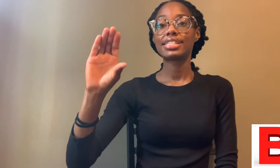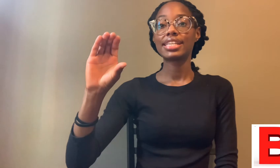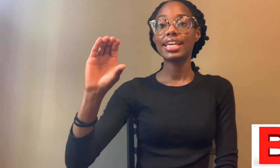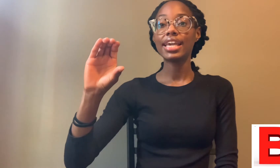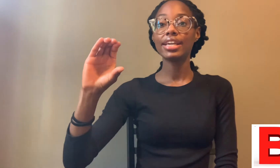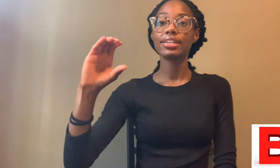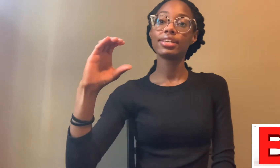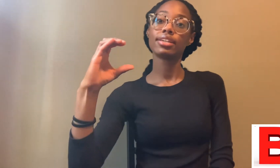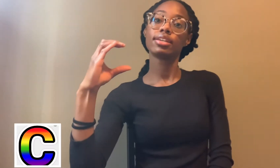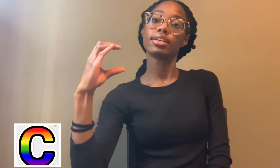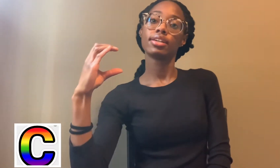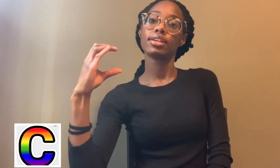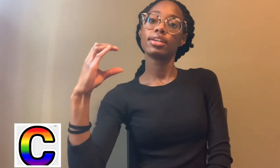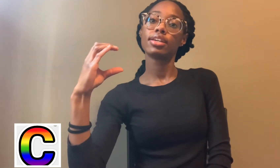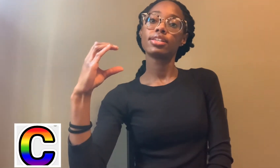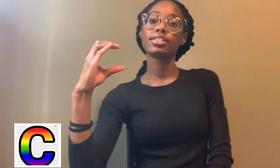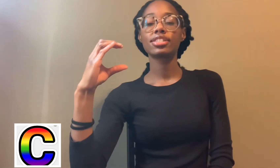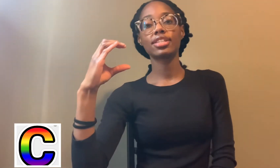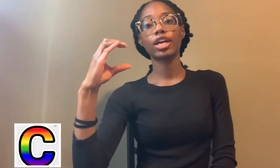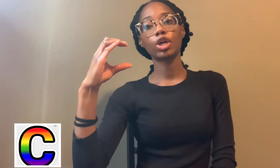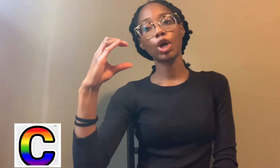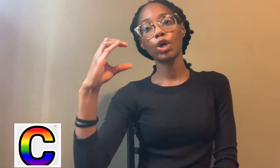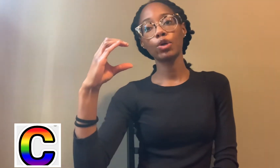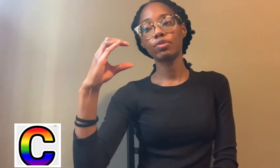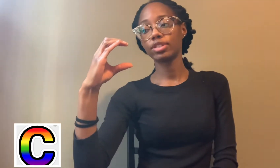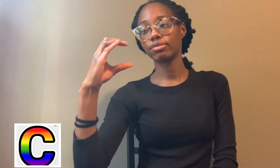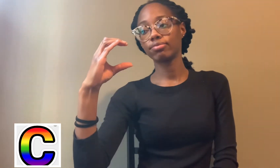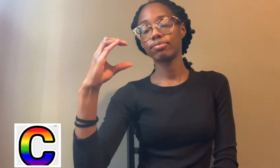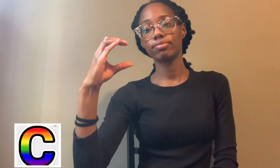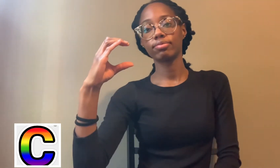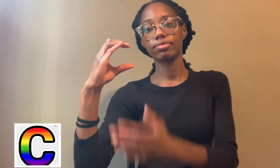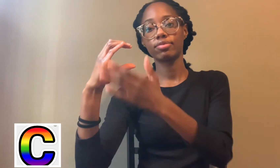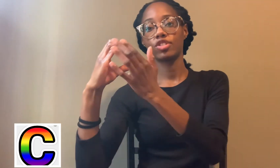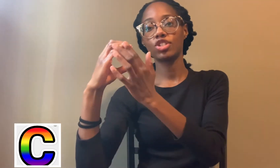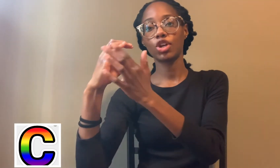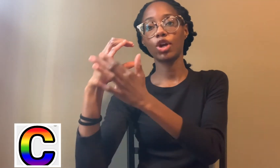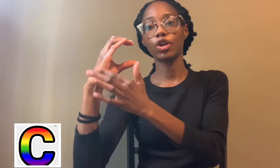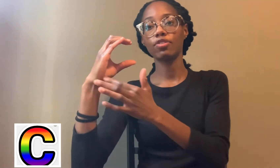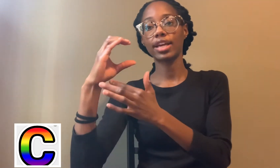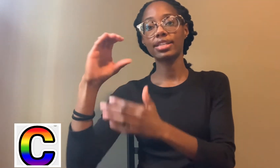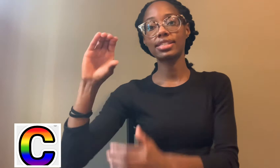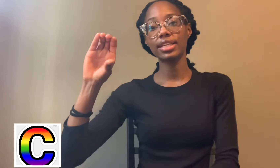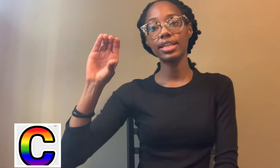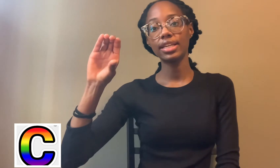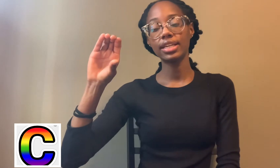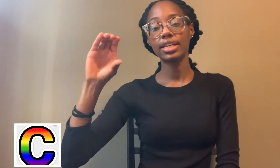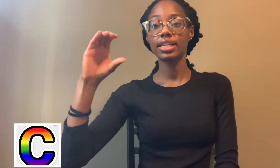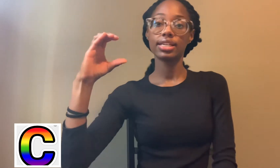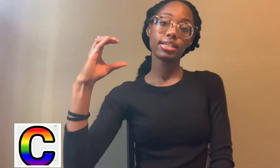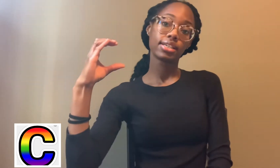C, it's just like a curved, just curved like a C.